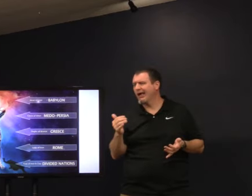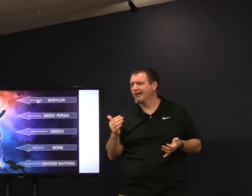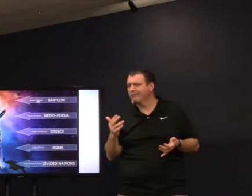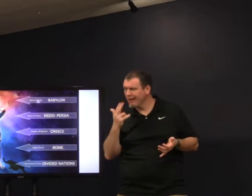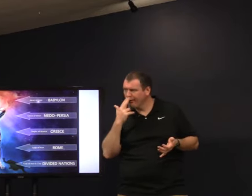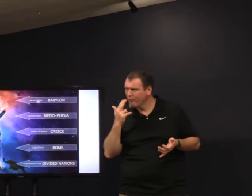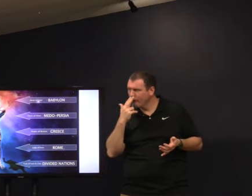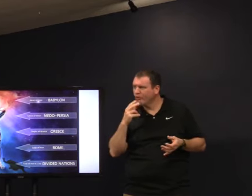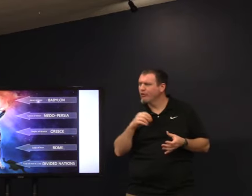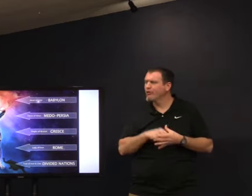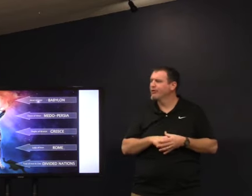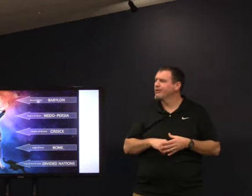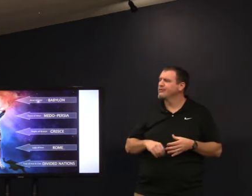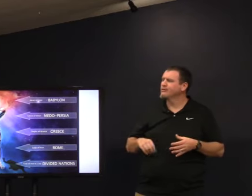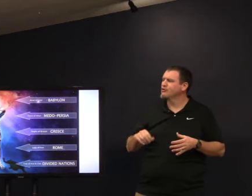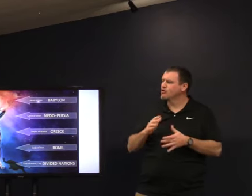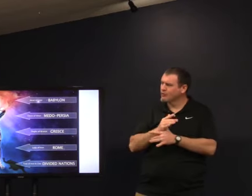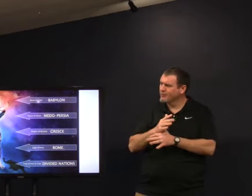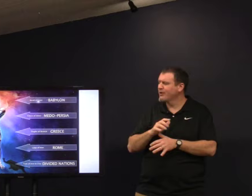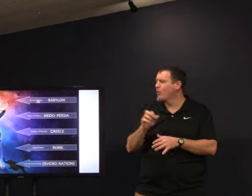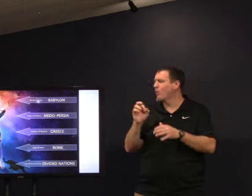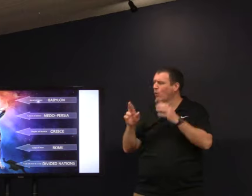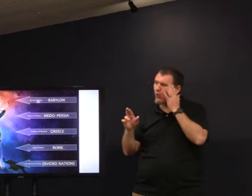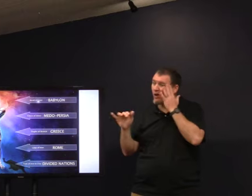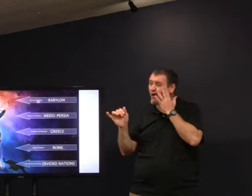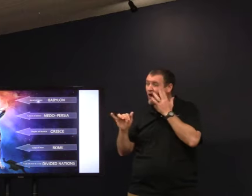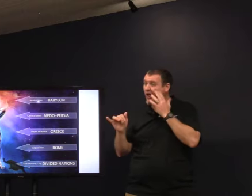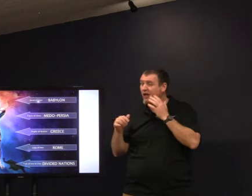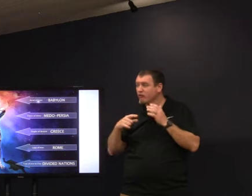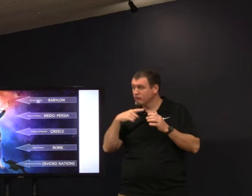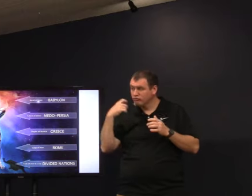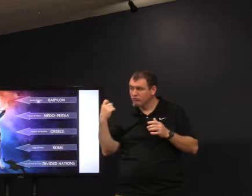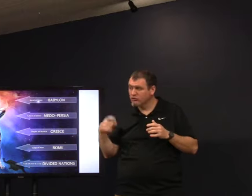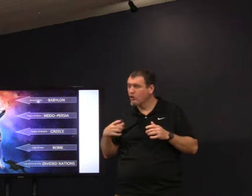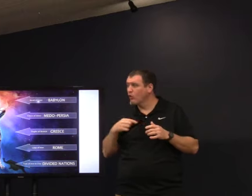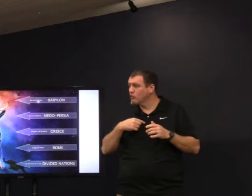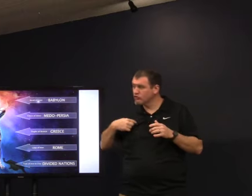They did come in and say, you know, you have to follow us, you know, like